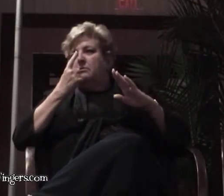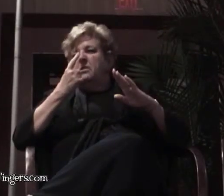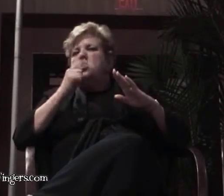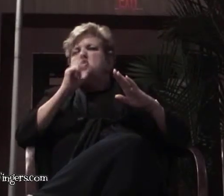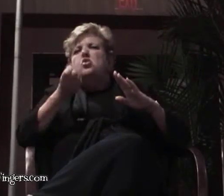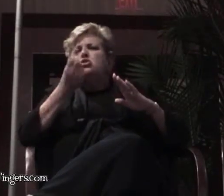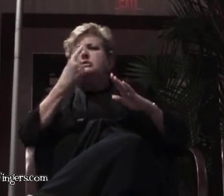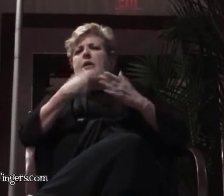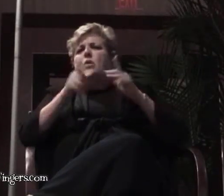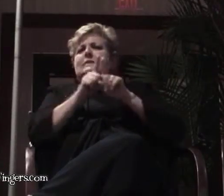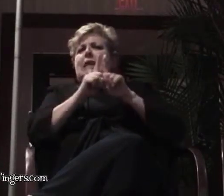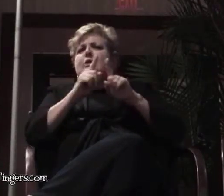Otto,